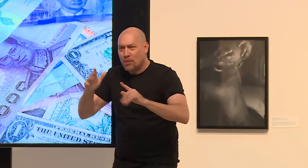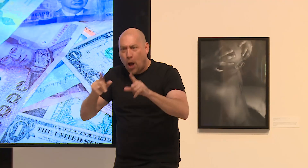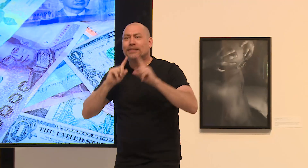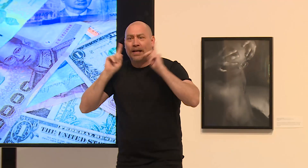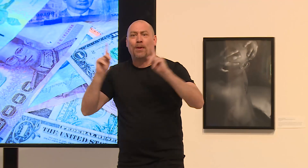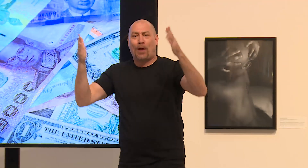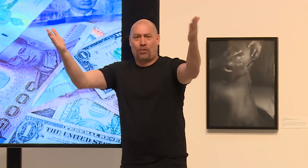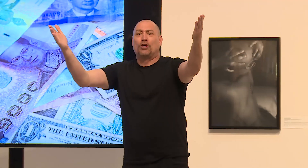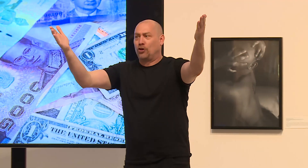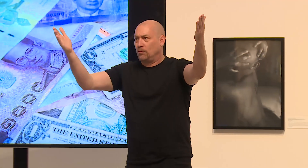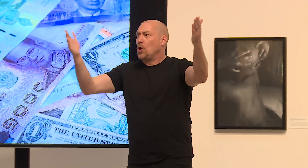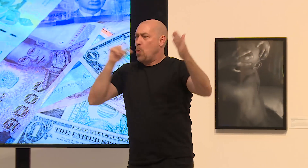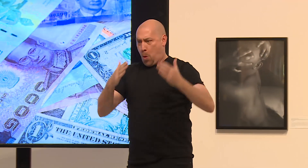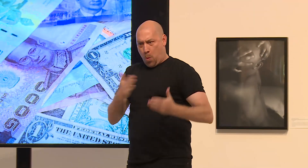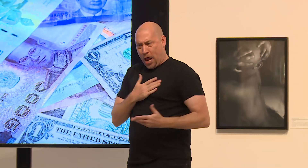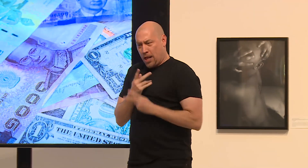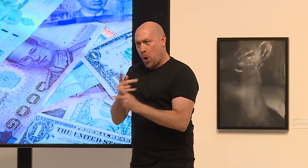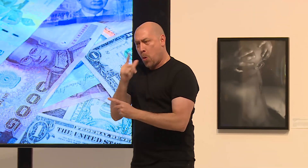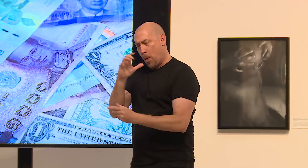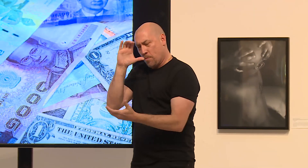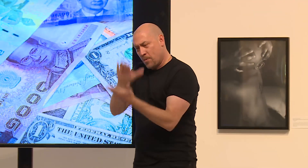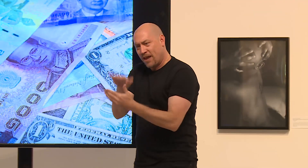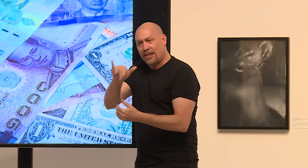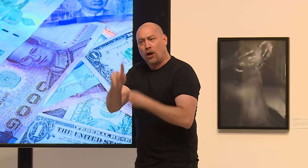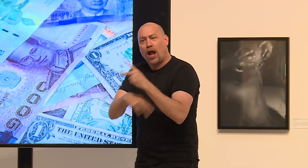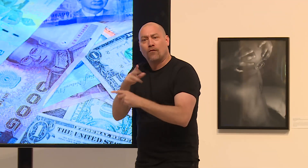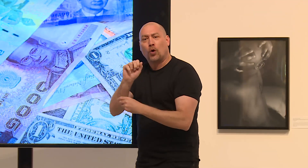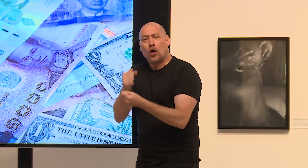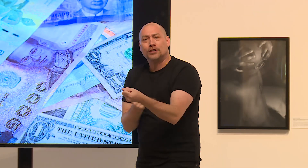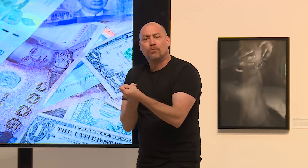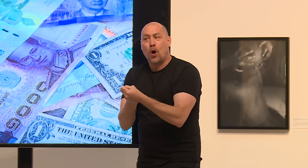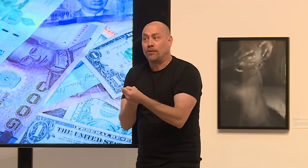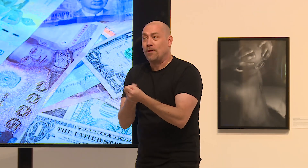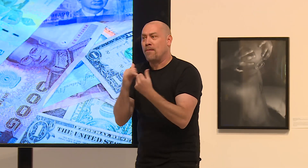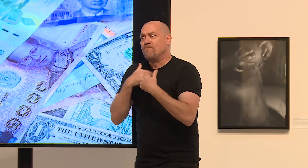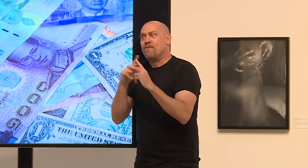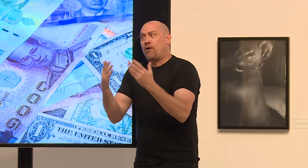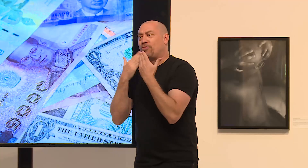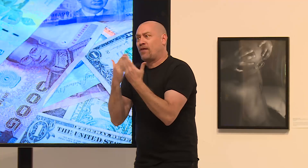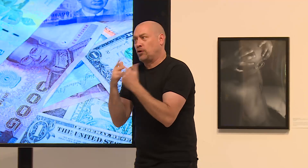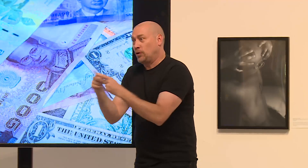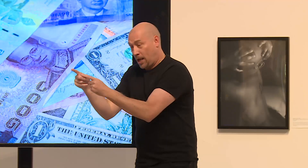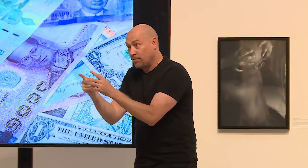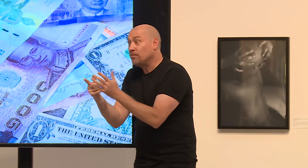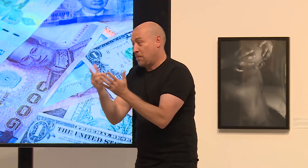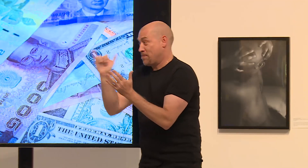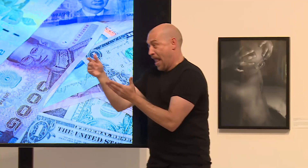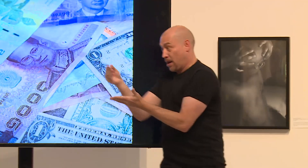deaf business. We are a deaf-owned, deaf-sponsored, deaf-supported business.